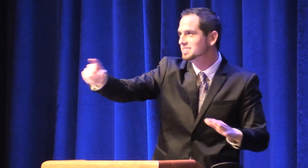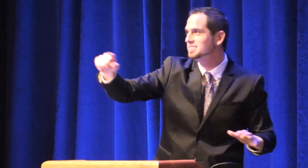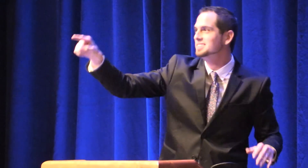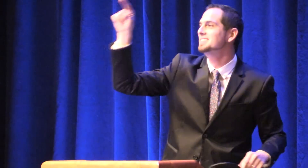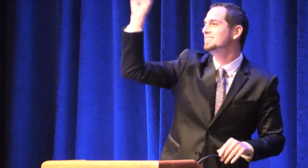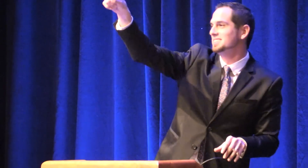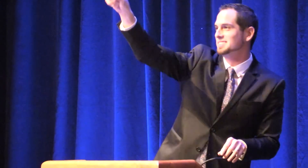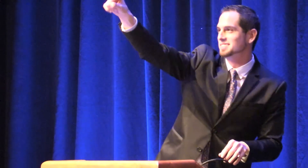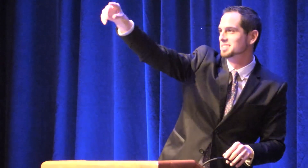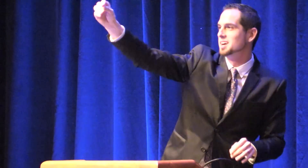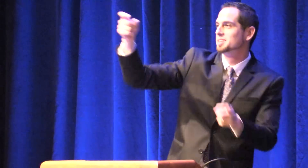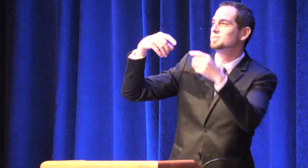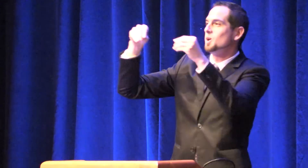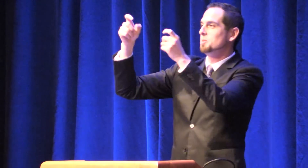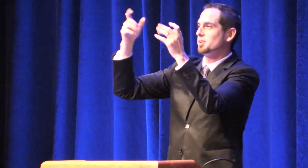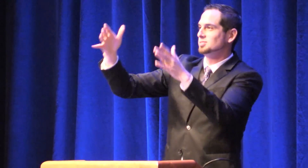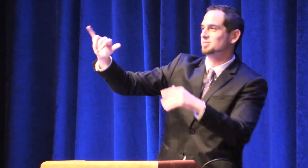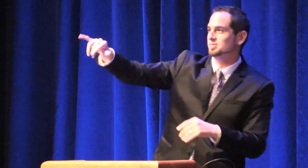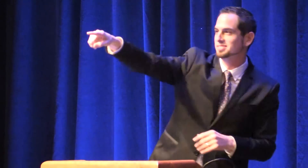The manager of the signing Starbucks?